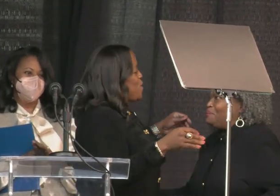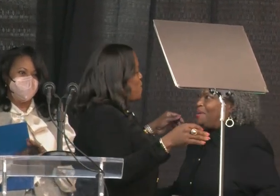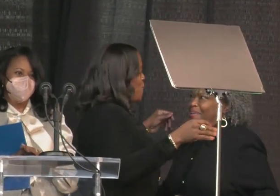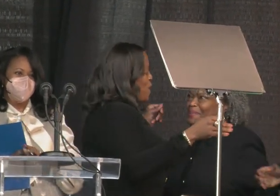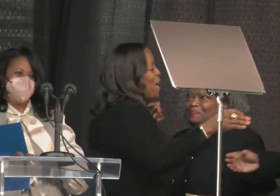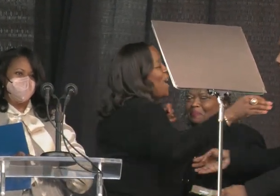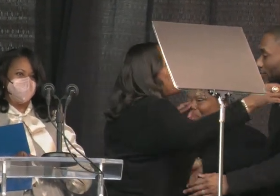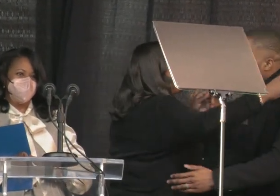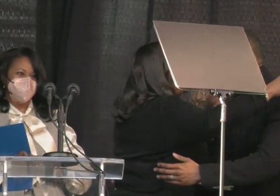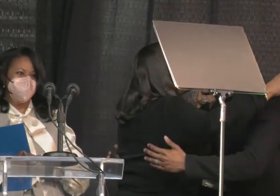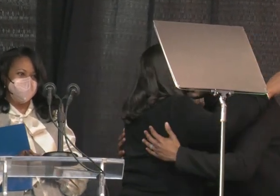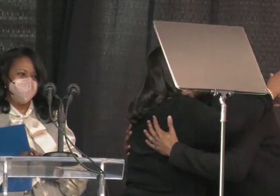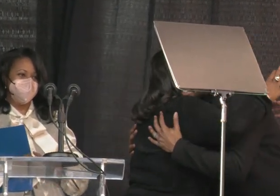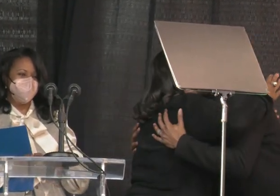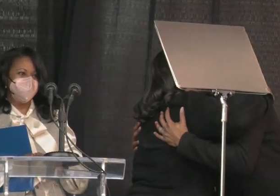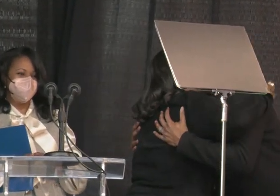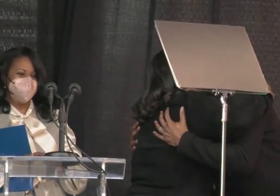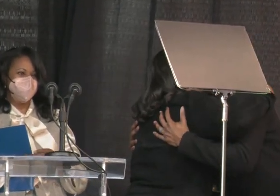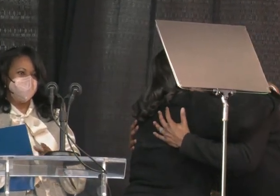Congratulations. Now we go down right here.